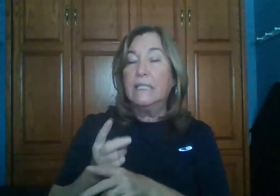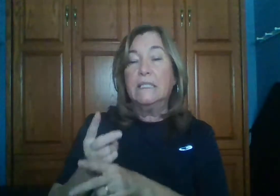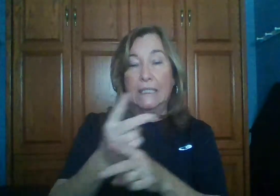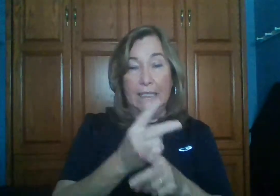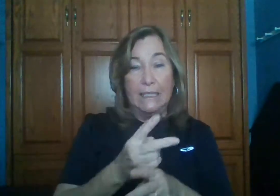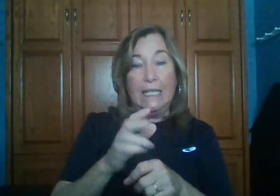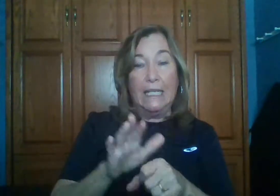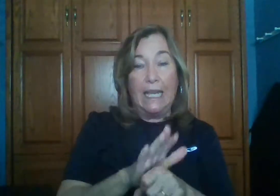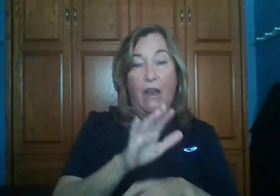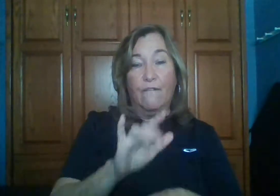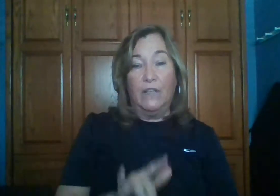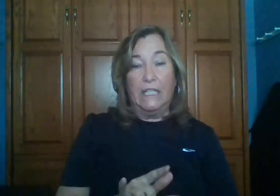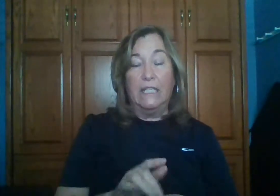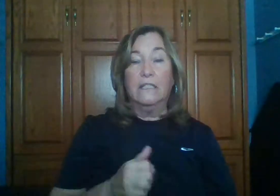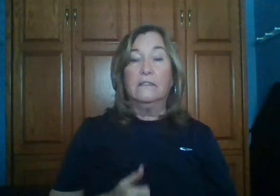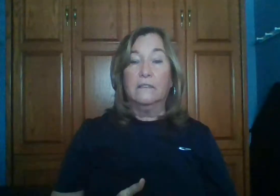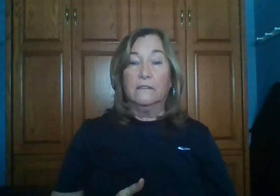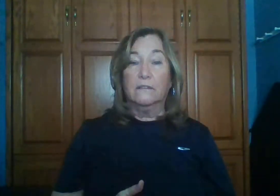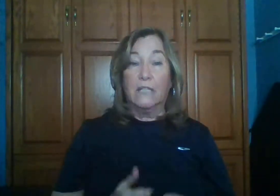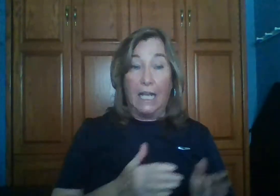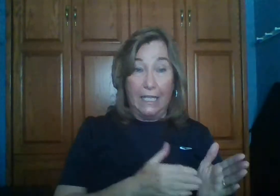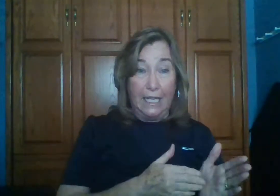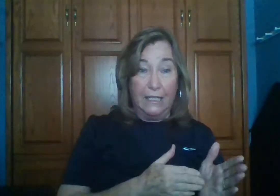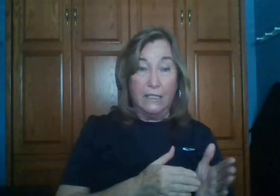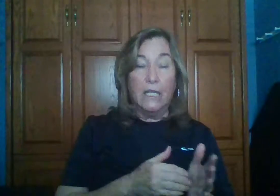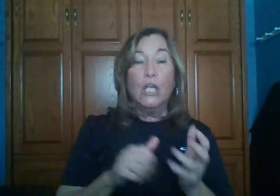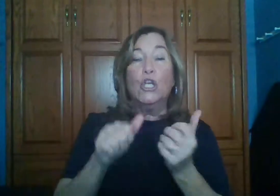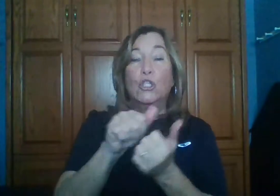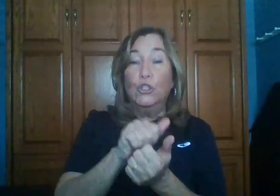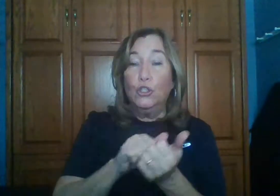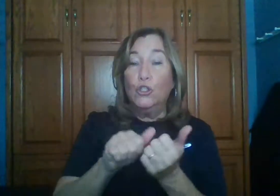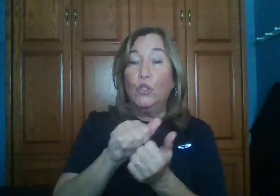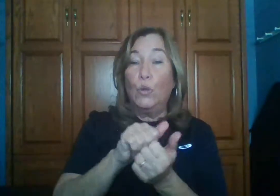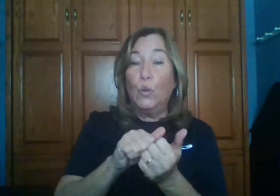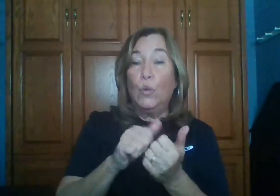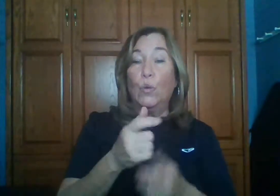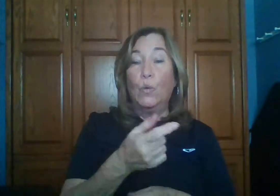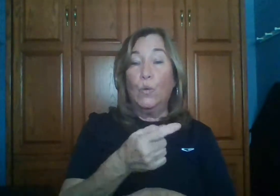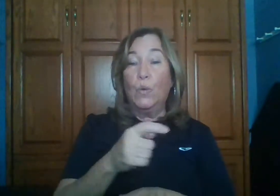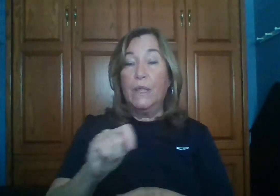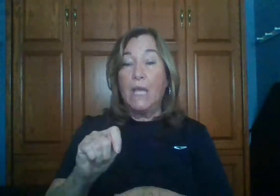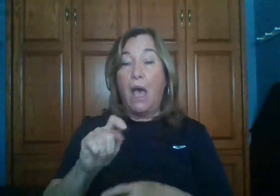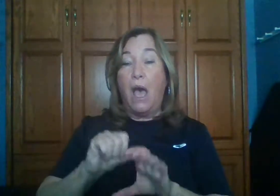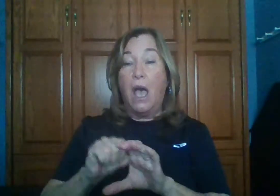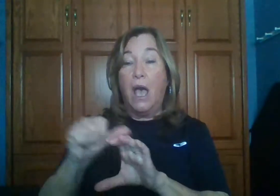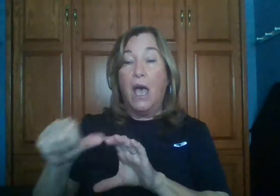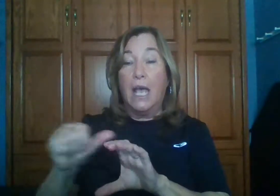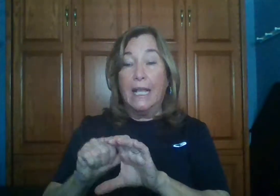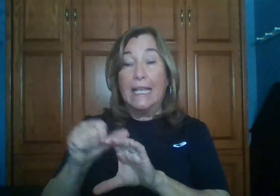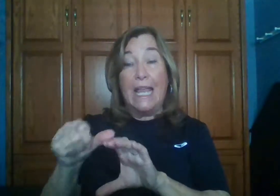Again, chew the carrots carefully.